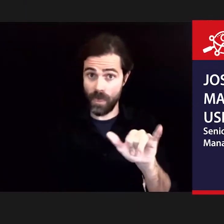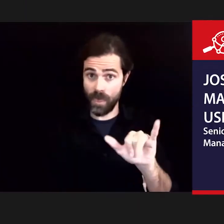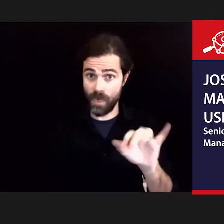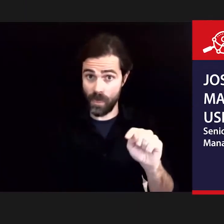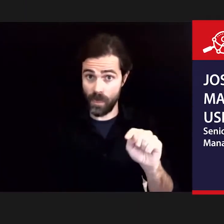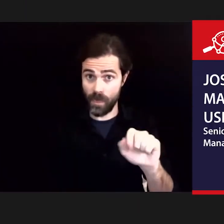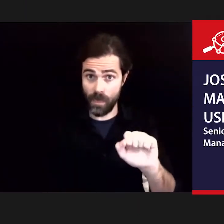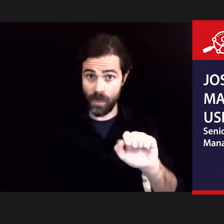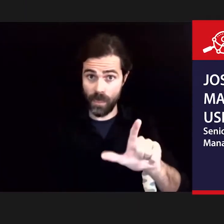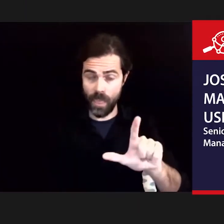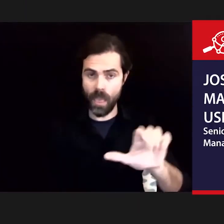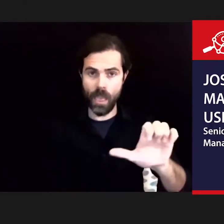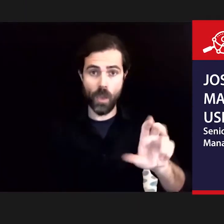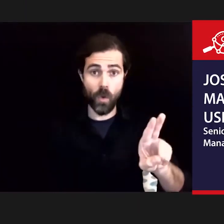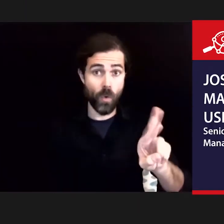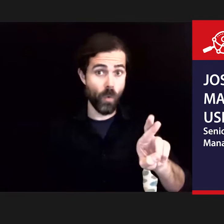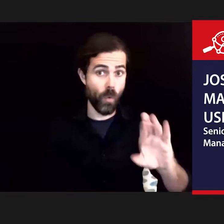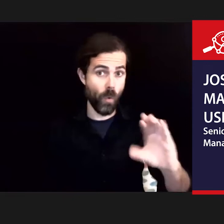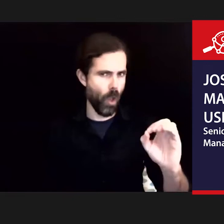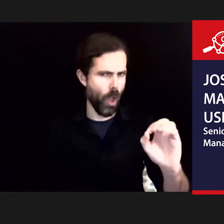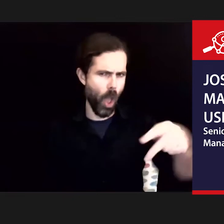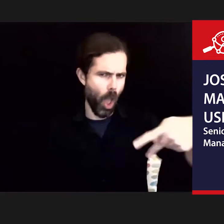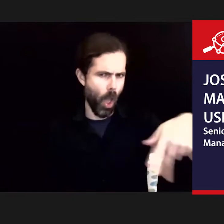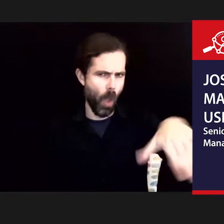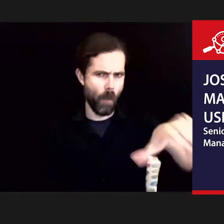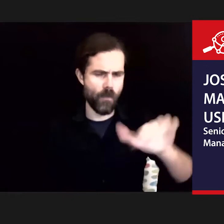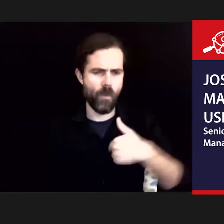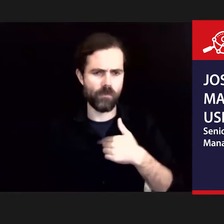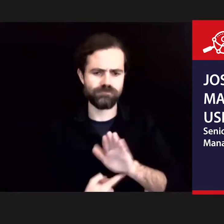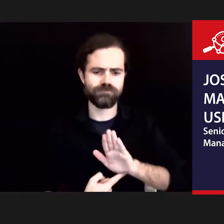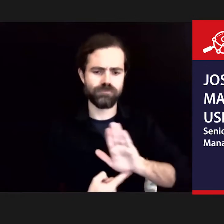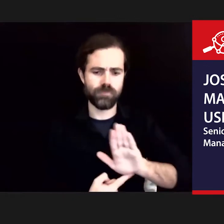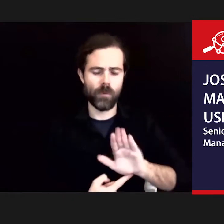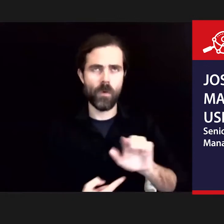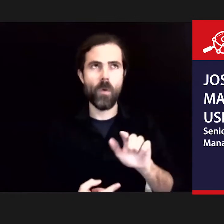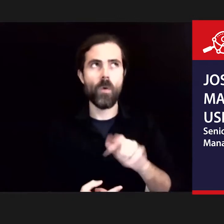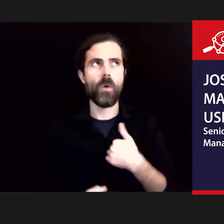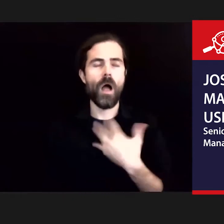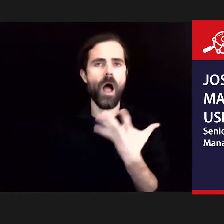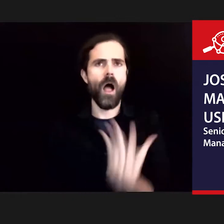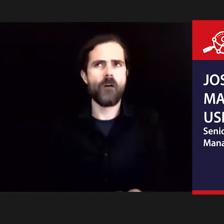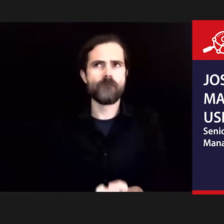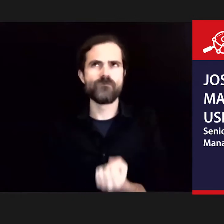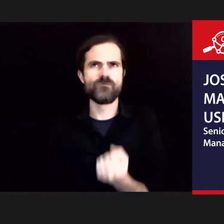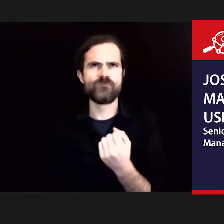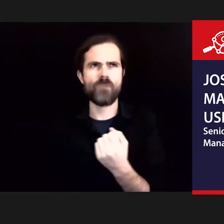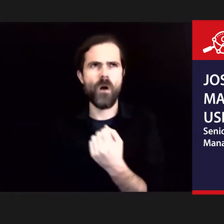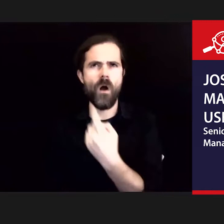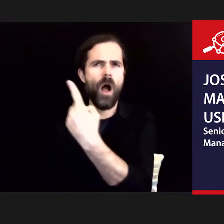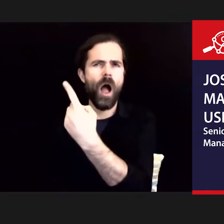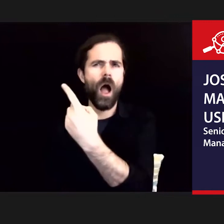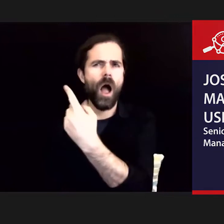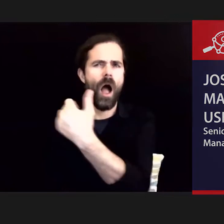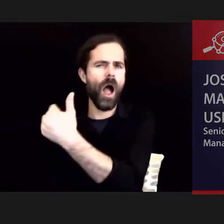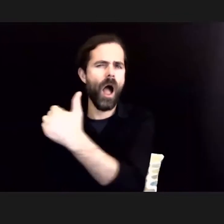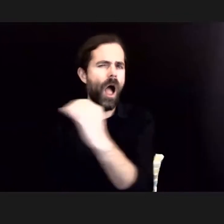ICT industry. We have almost 100 members and also